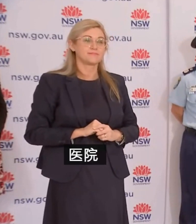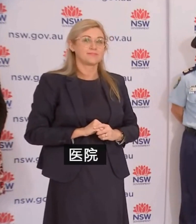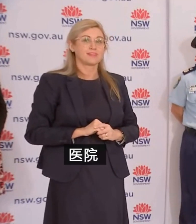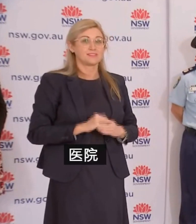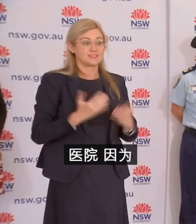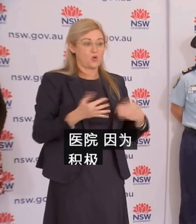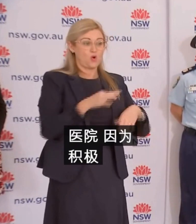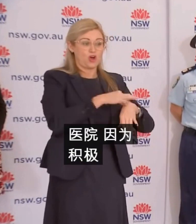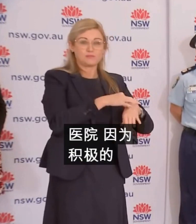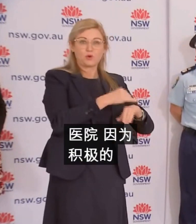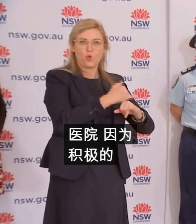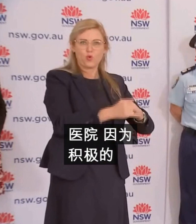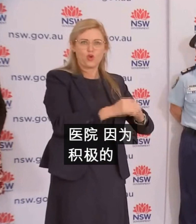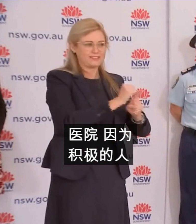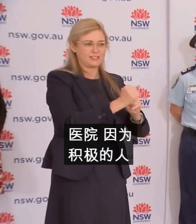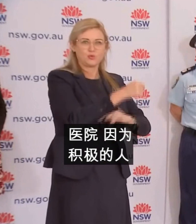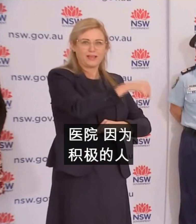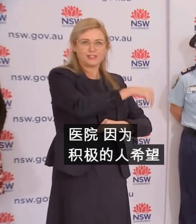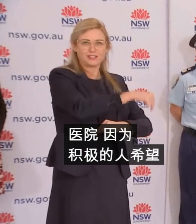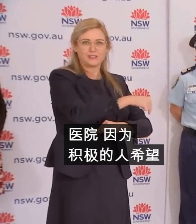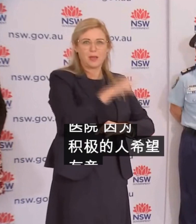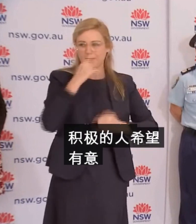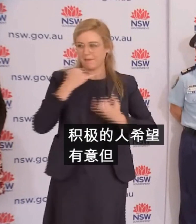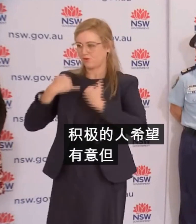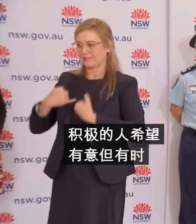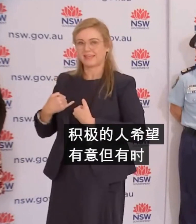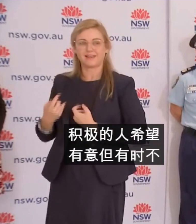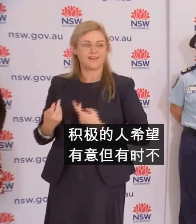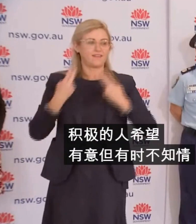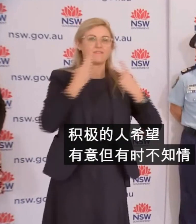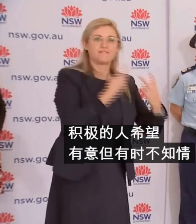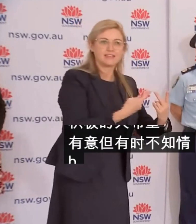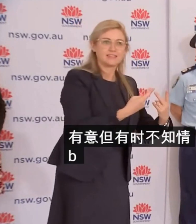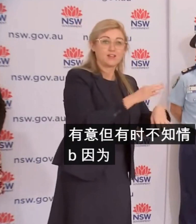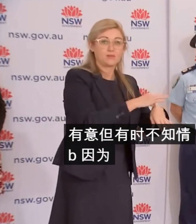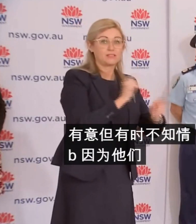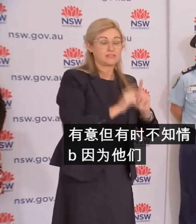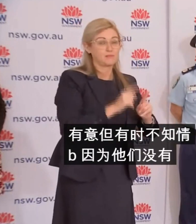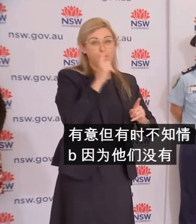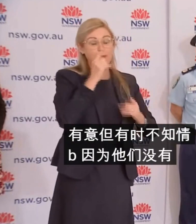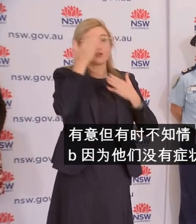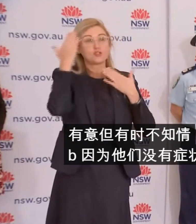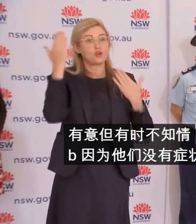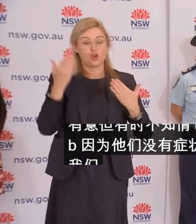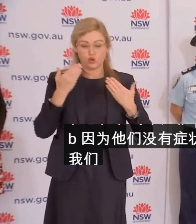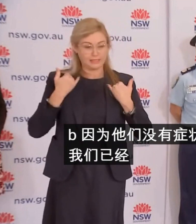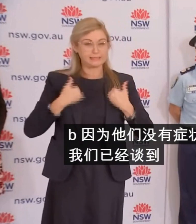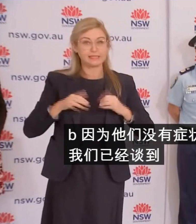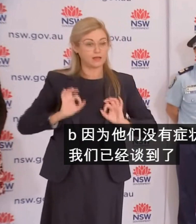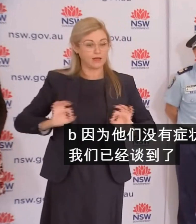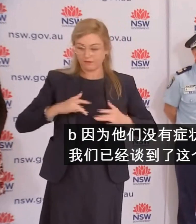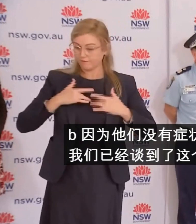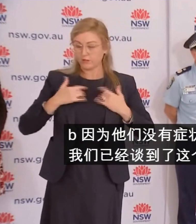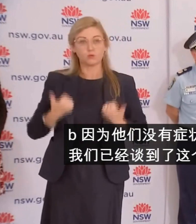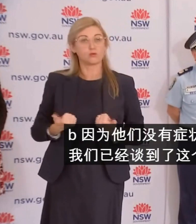hospitals, because people who are positive come into hospitals, hopefully knowingly, but sometimes not knowingly because they're not symptomatic. And we've